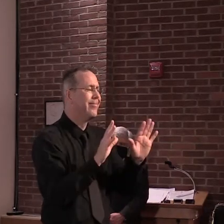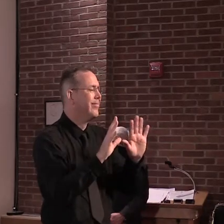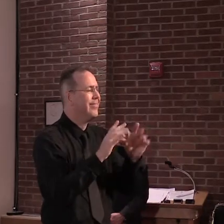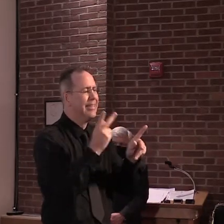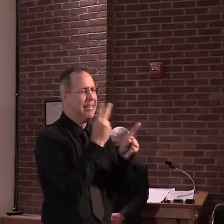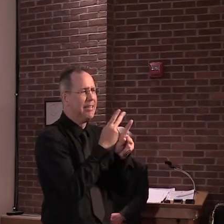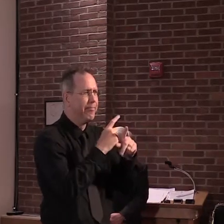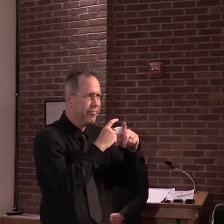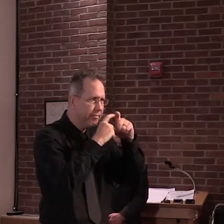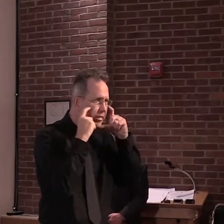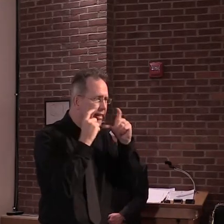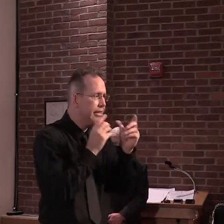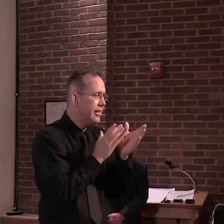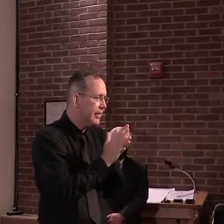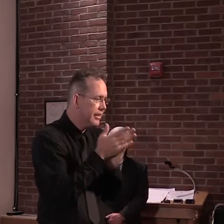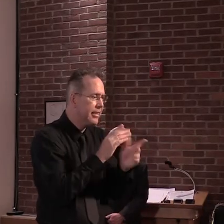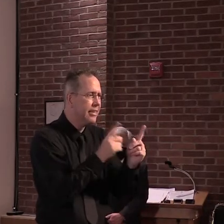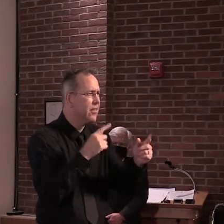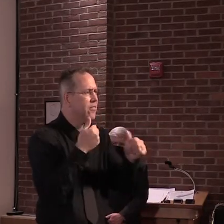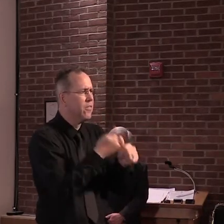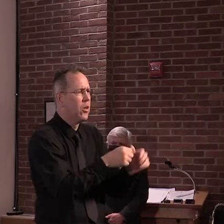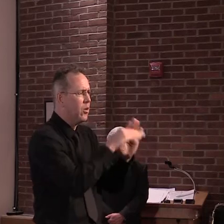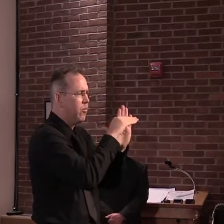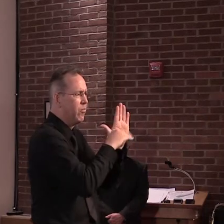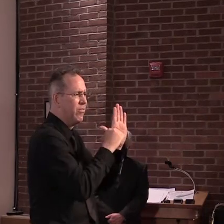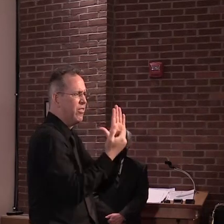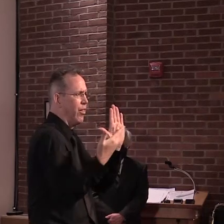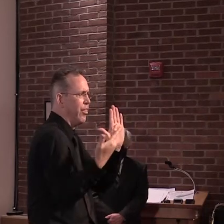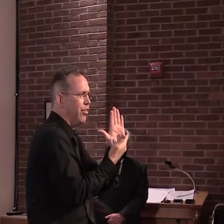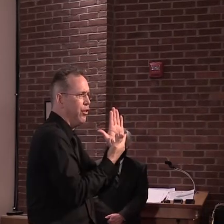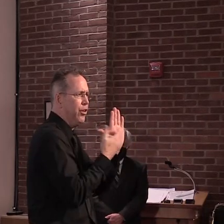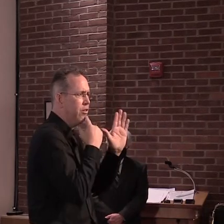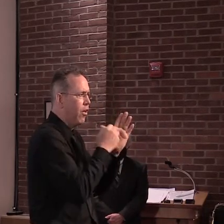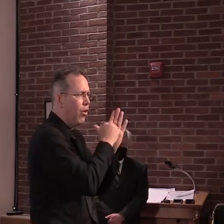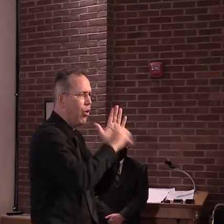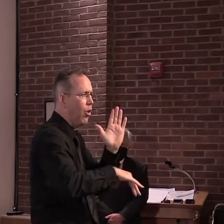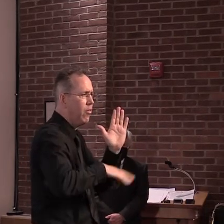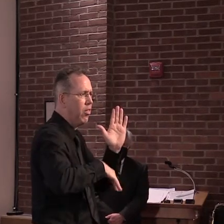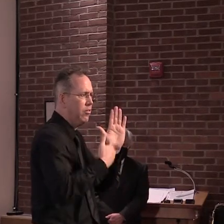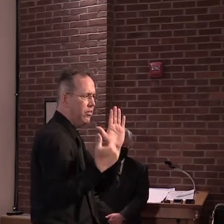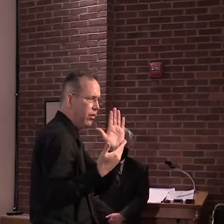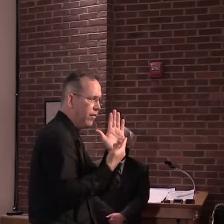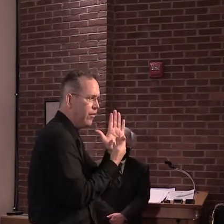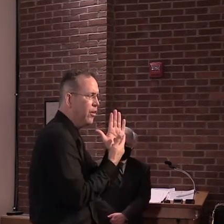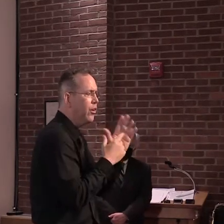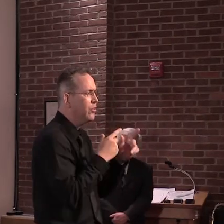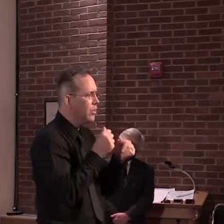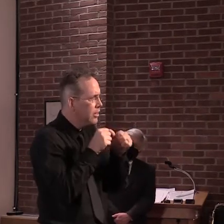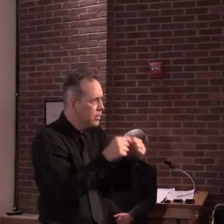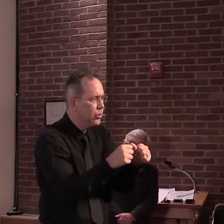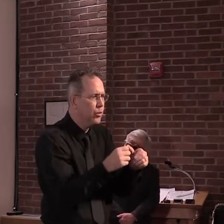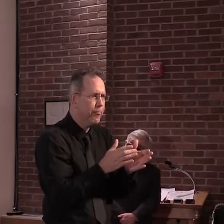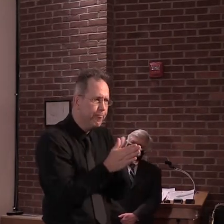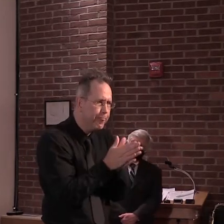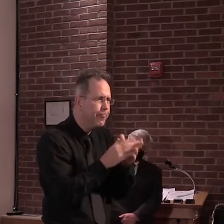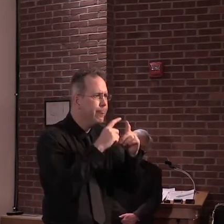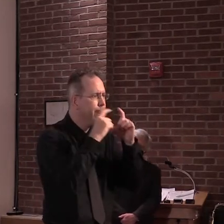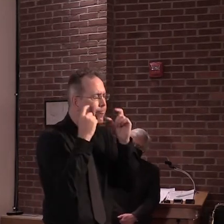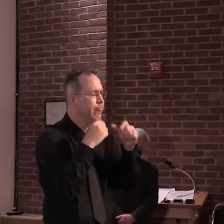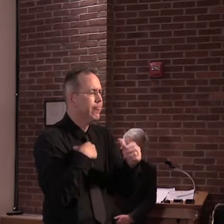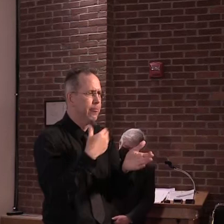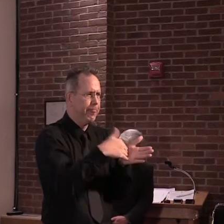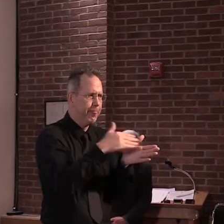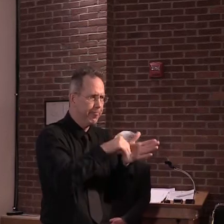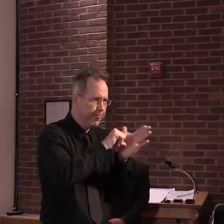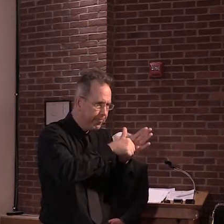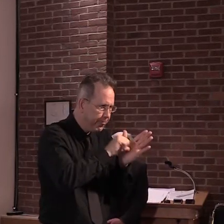about not going to work if you're sick, doing the proper hygiene, making sure you keep the appropriate distance, and making sure